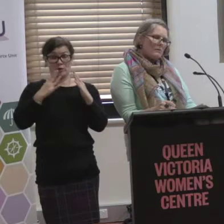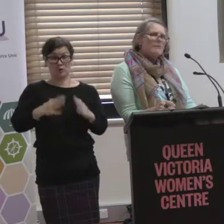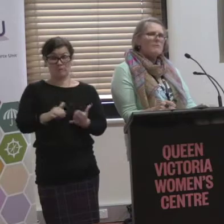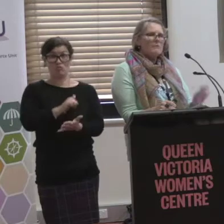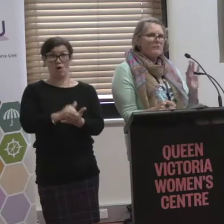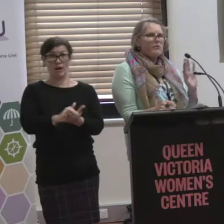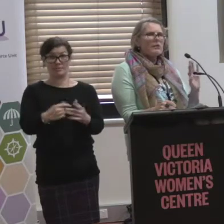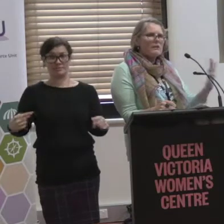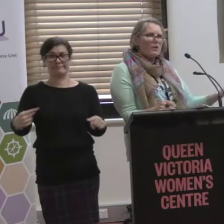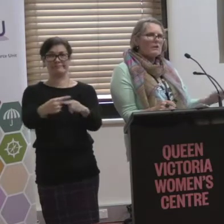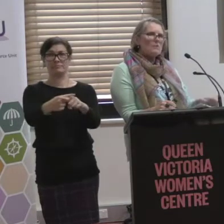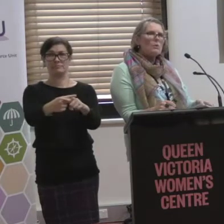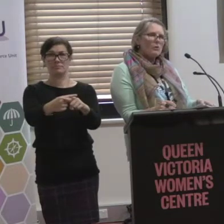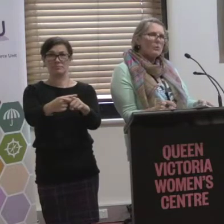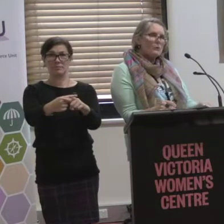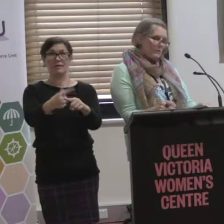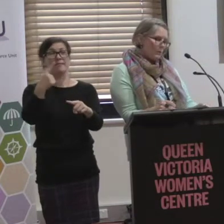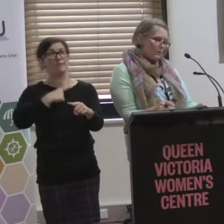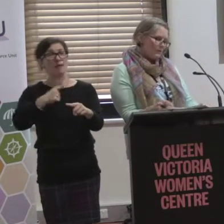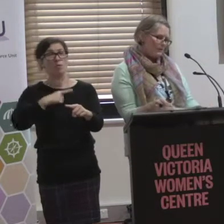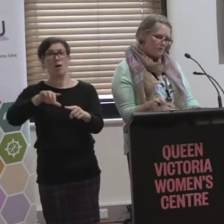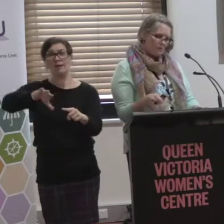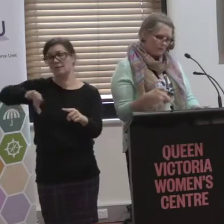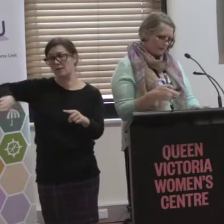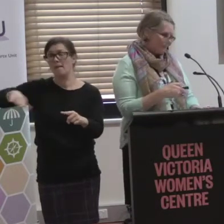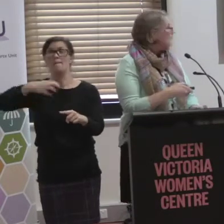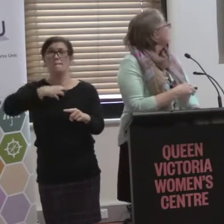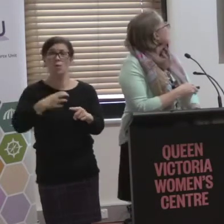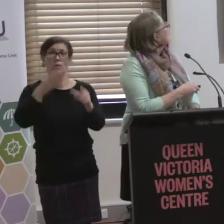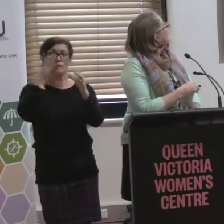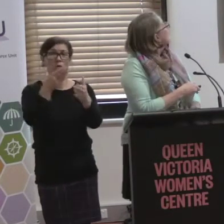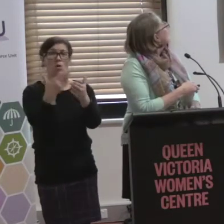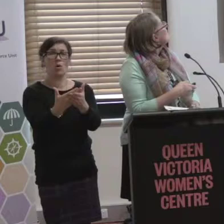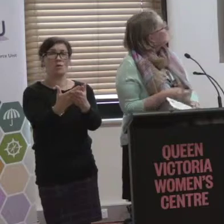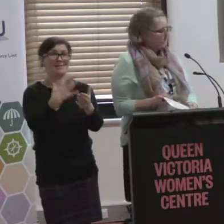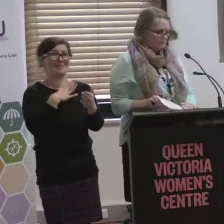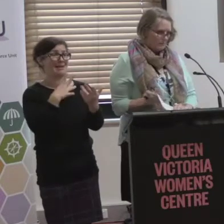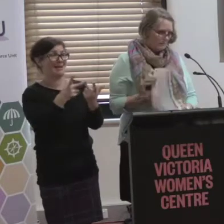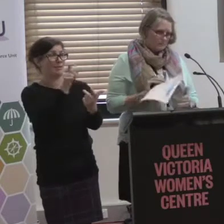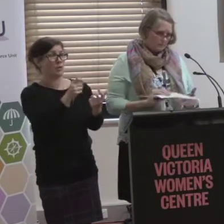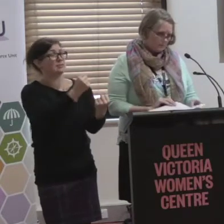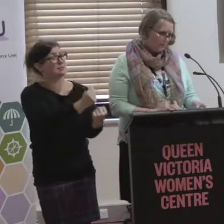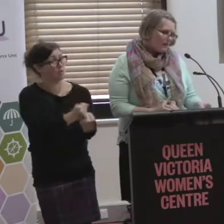we're strongly focusing more towards supported decision-making.